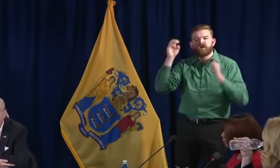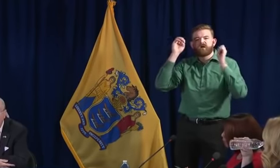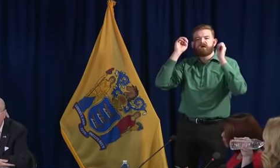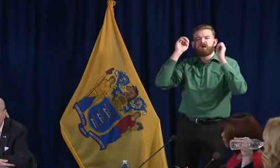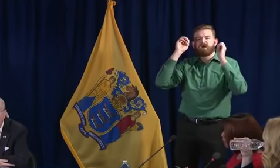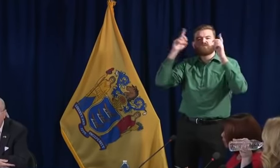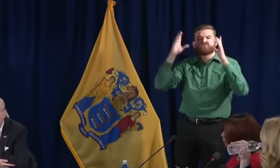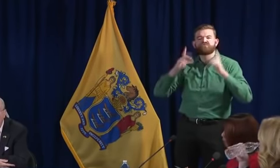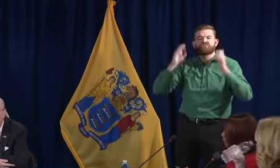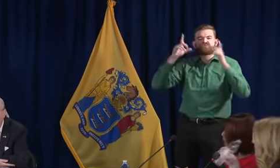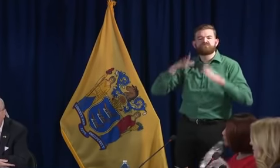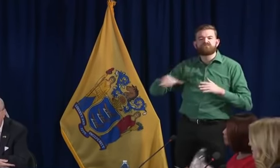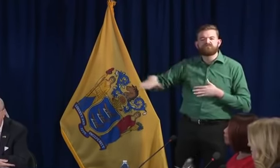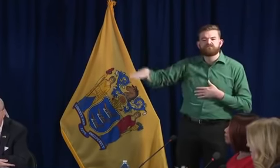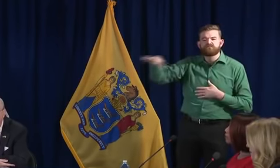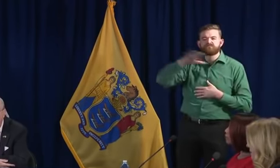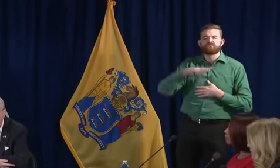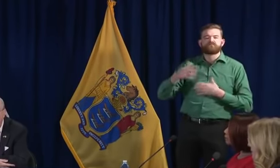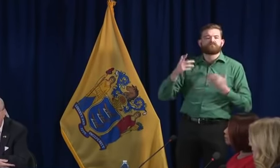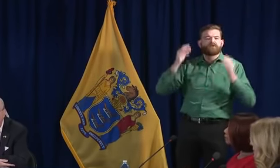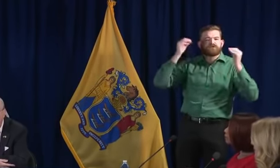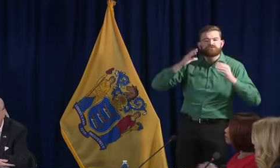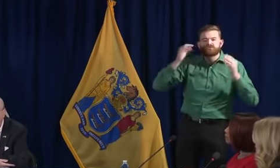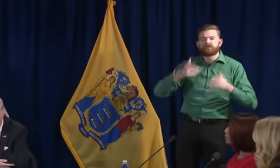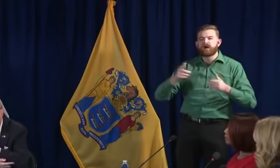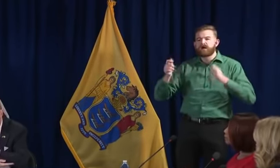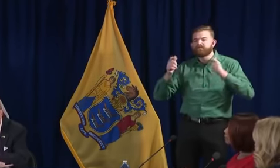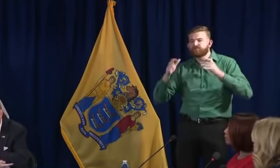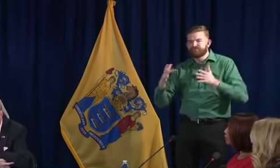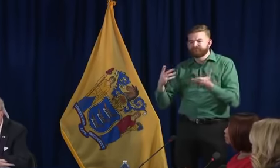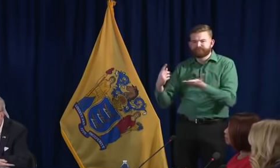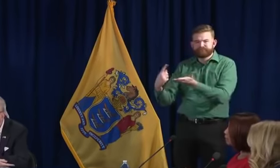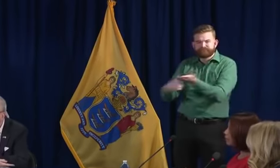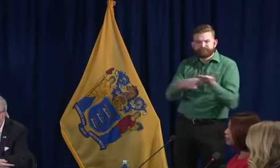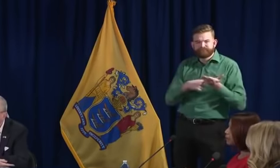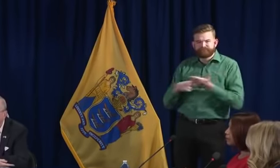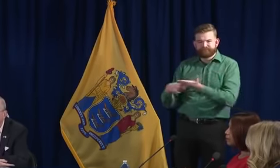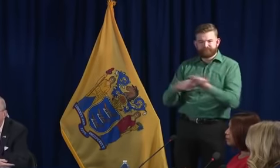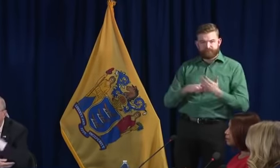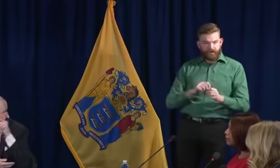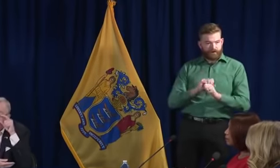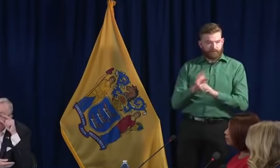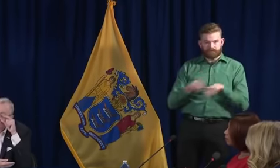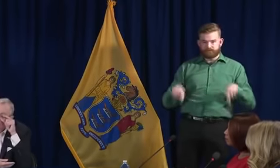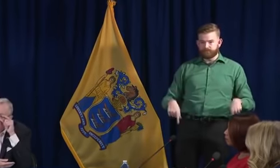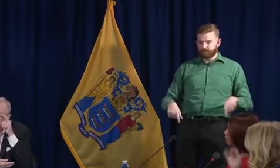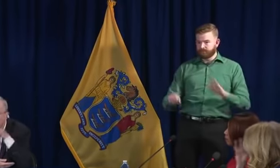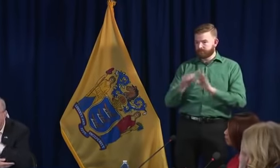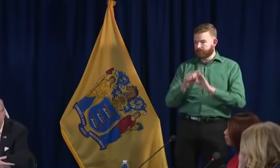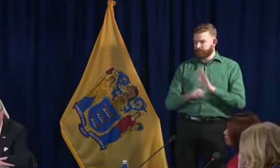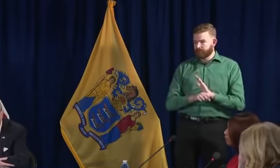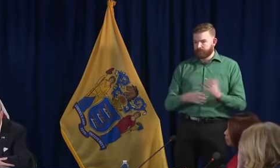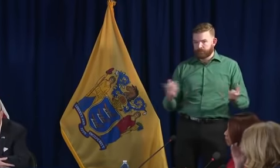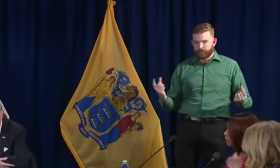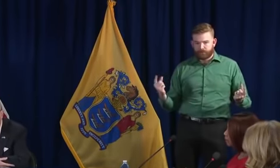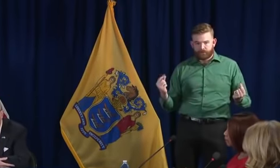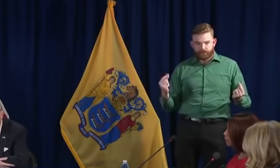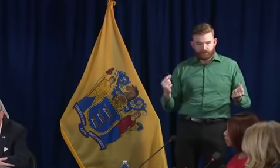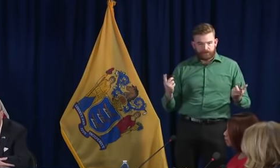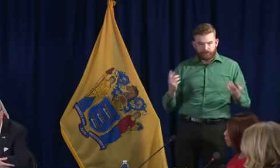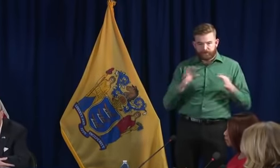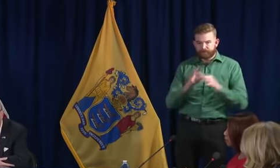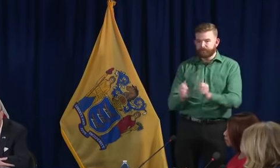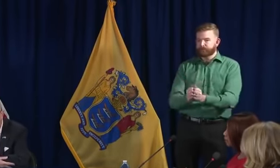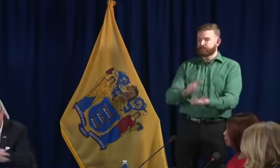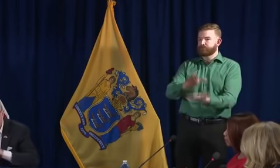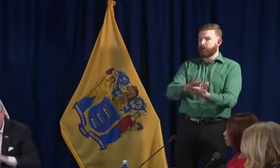reality of the coronavirus situation in the state, how we got to the decision we got to in terms of closing schools,